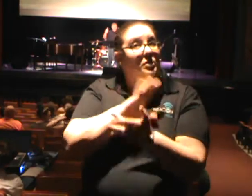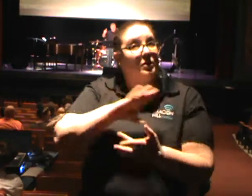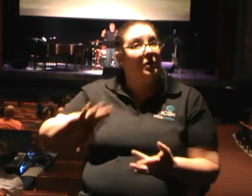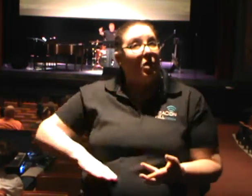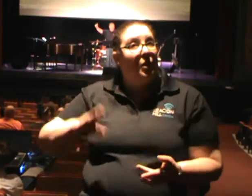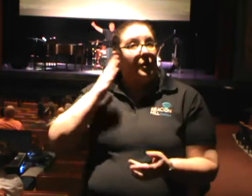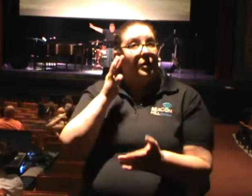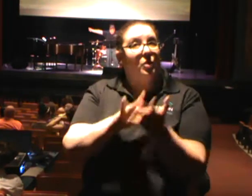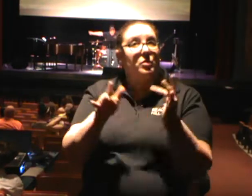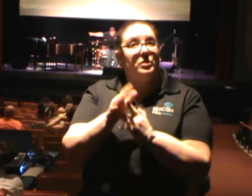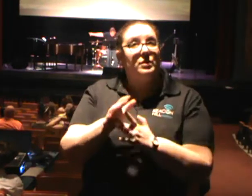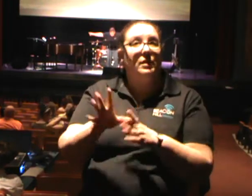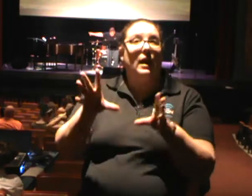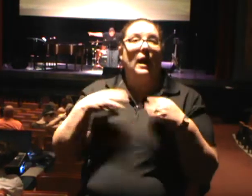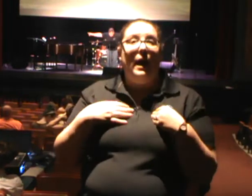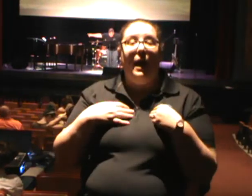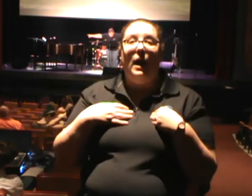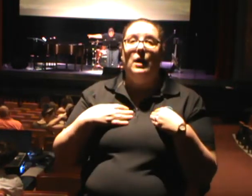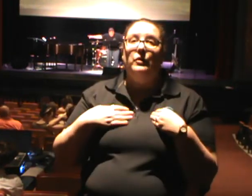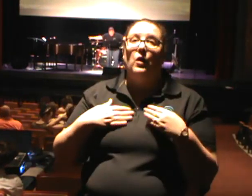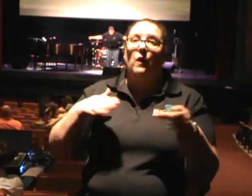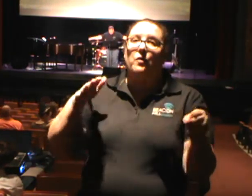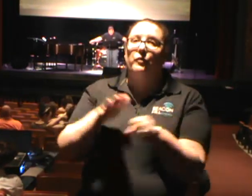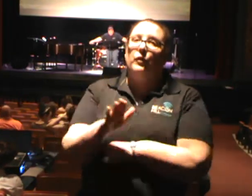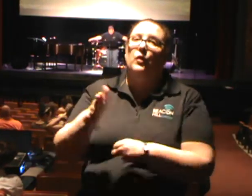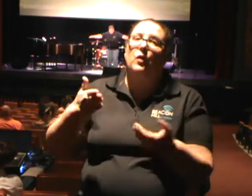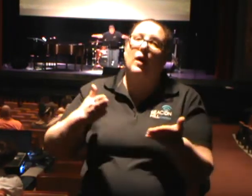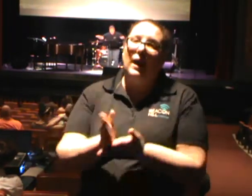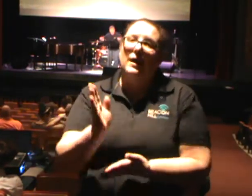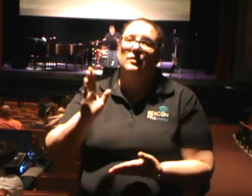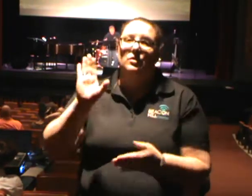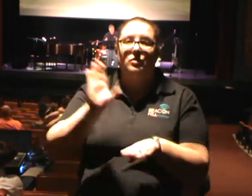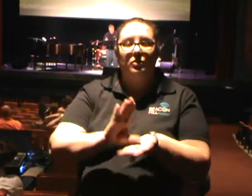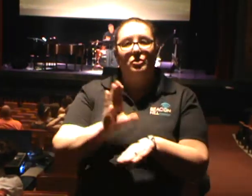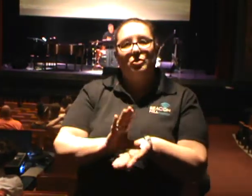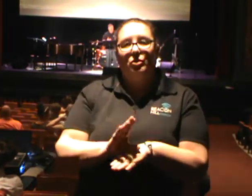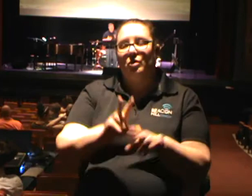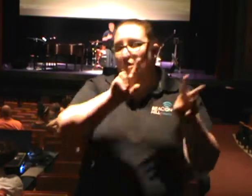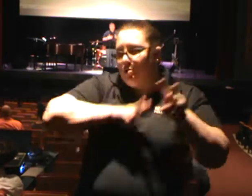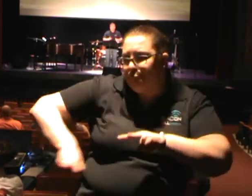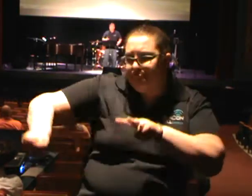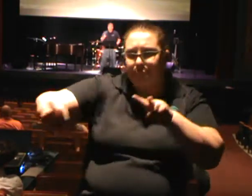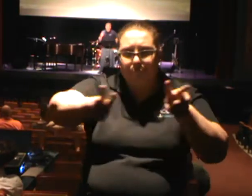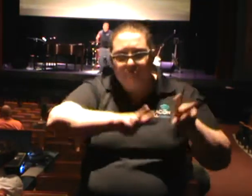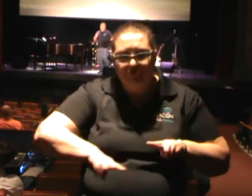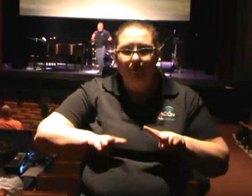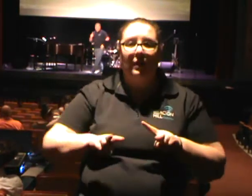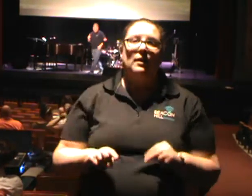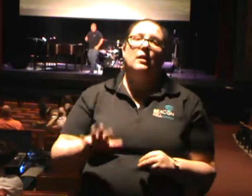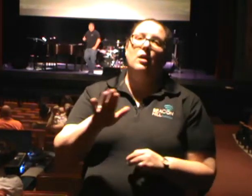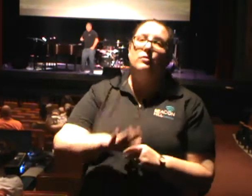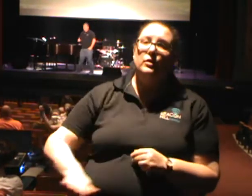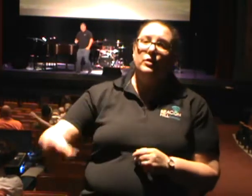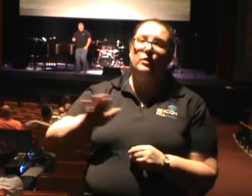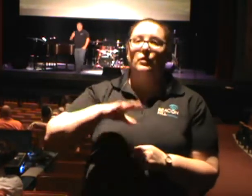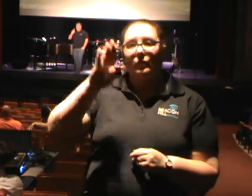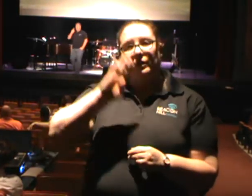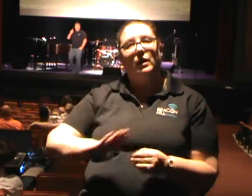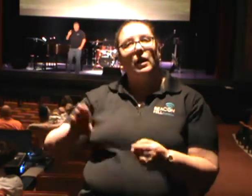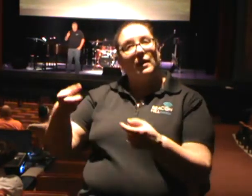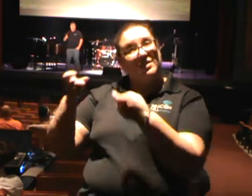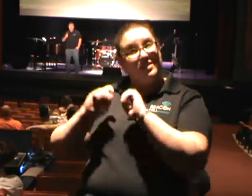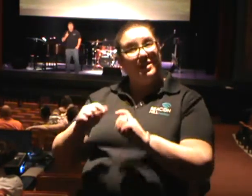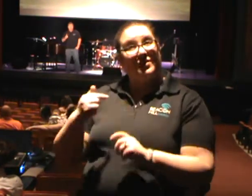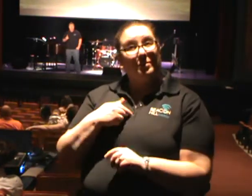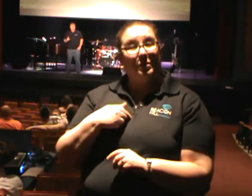Jesus has full access to this church as watchman over the flock that God has given me? You may not know this, but I